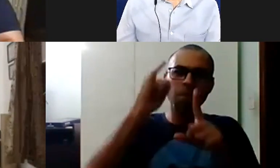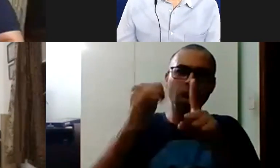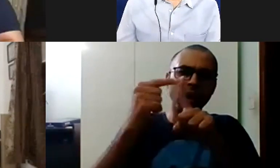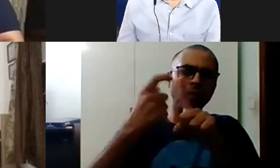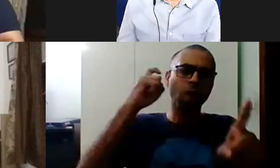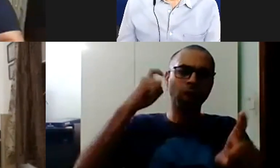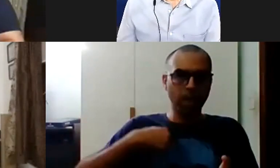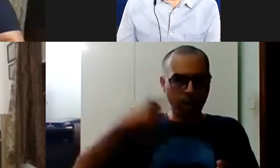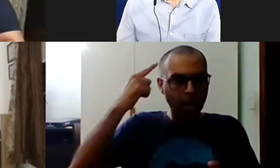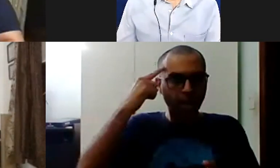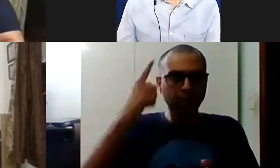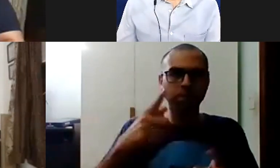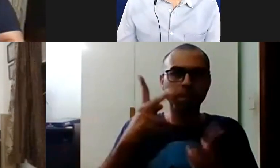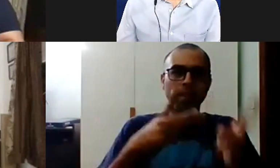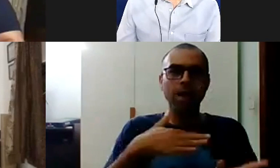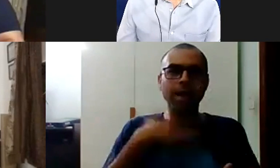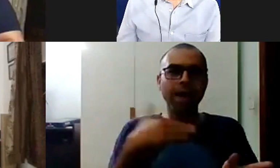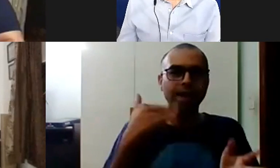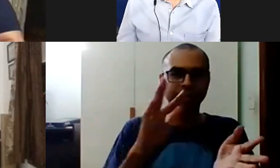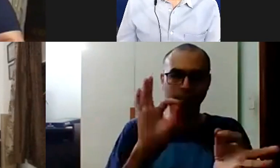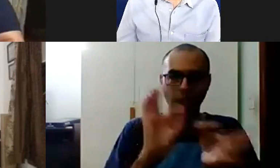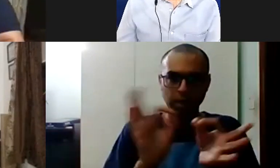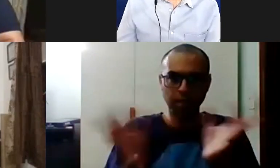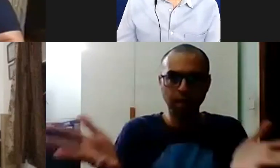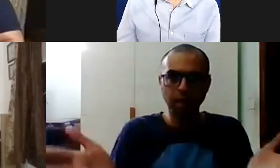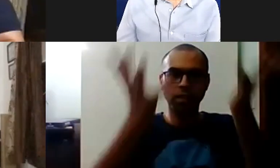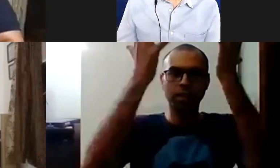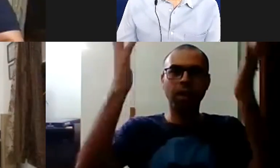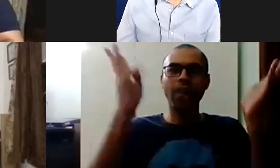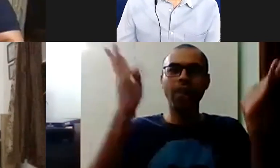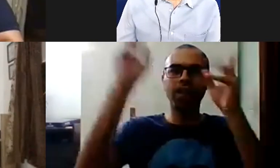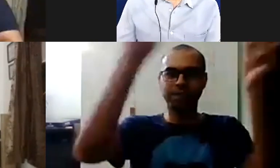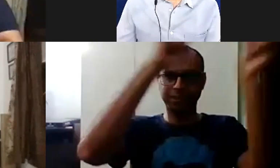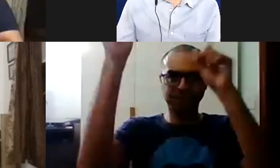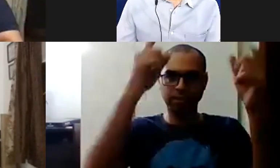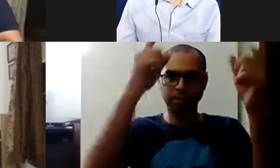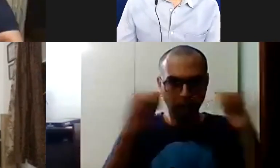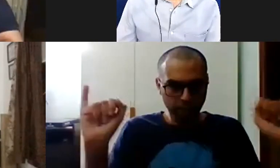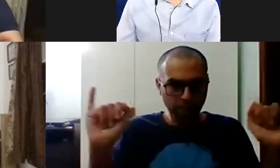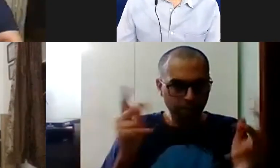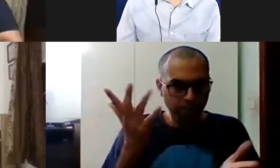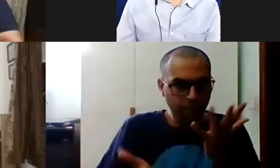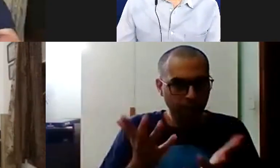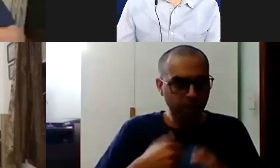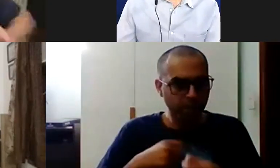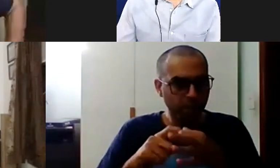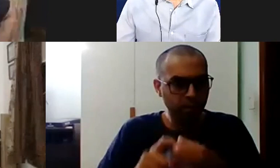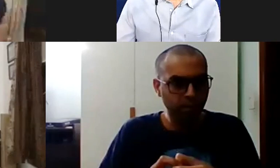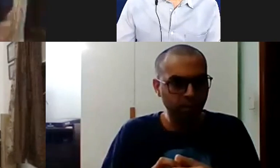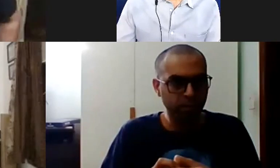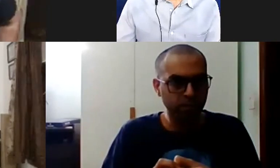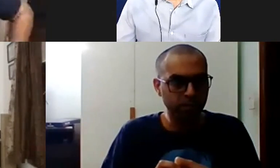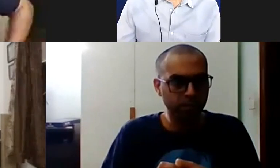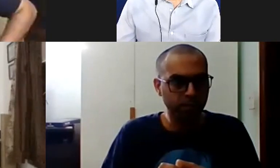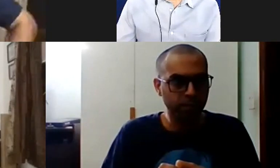bad. But we were thinking that you know so many people are dying and everything. Maybe the weather is getting bad because of that,